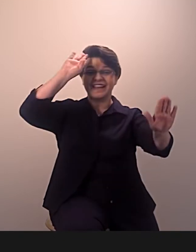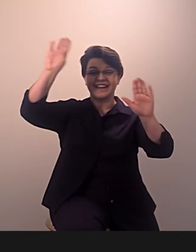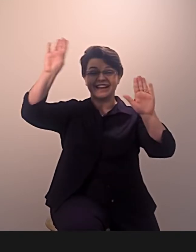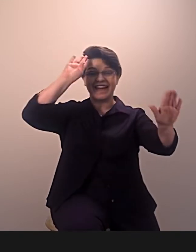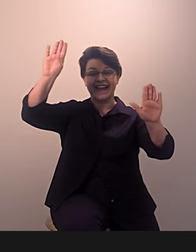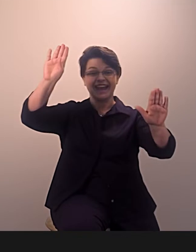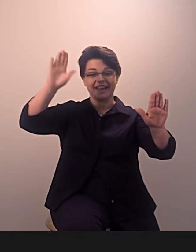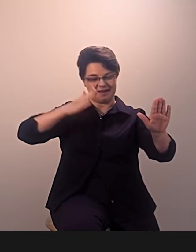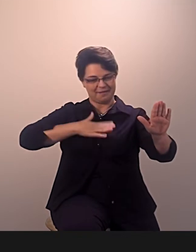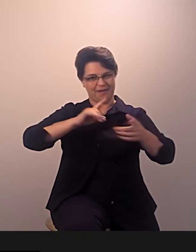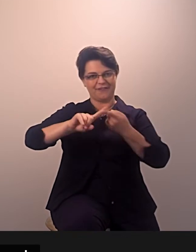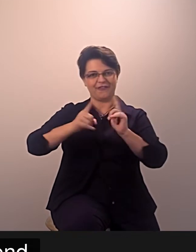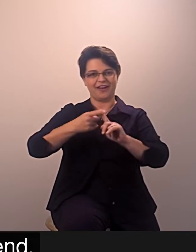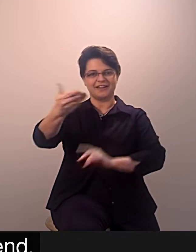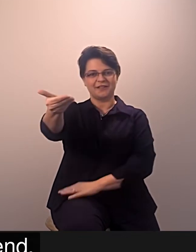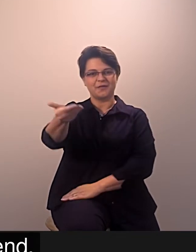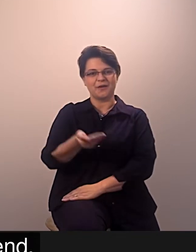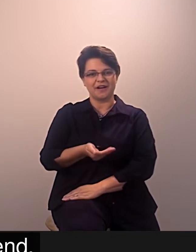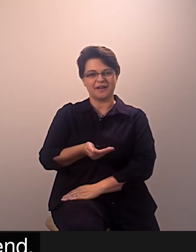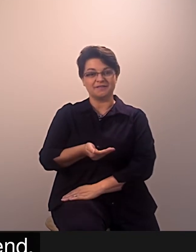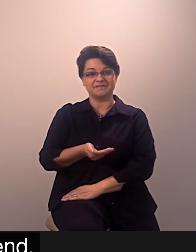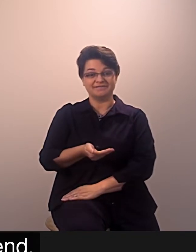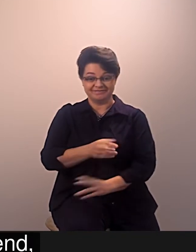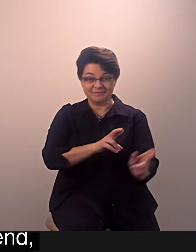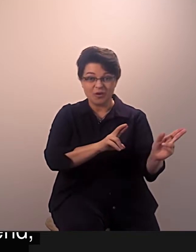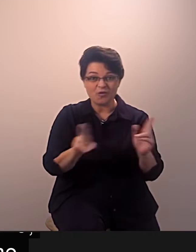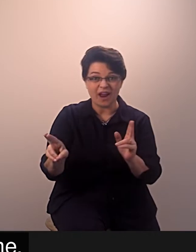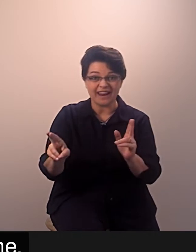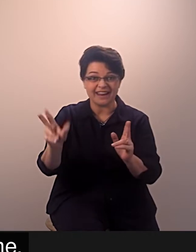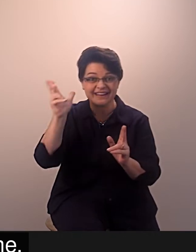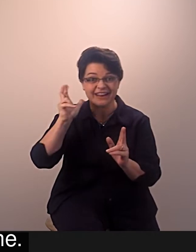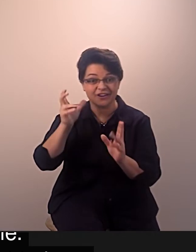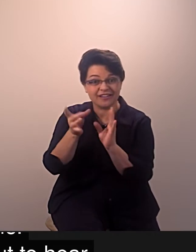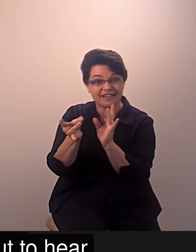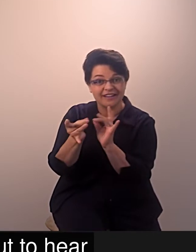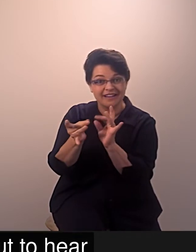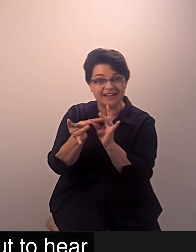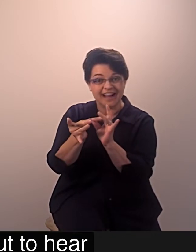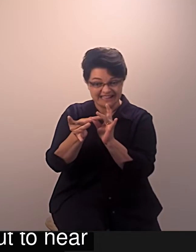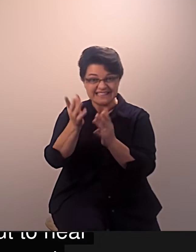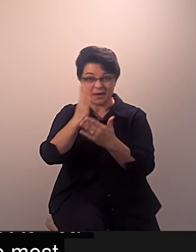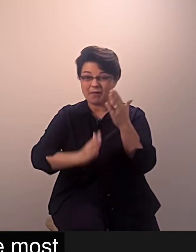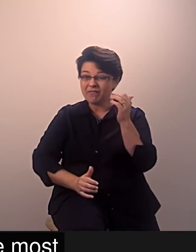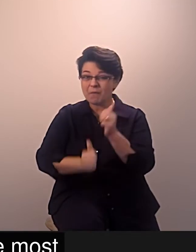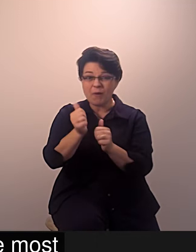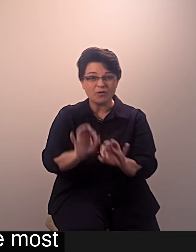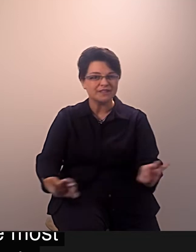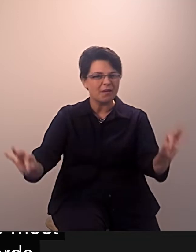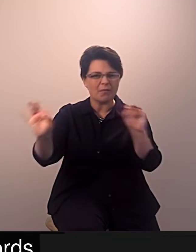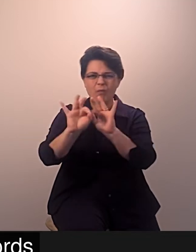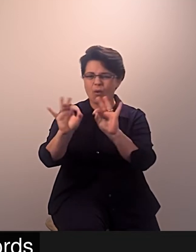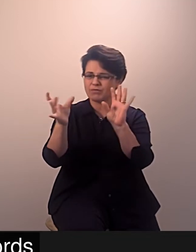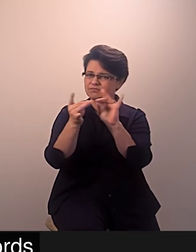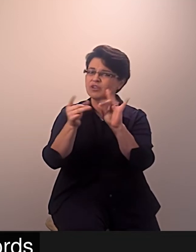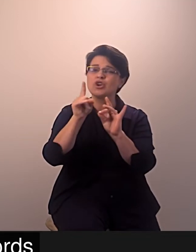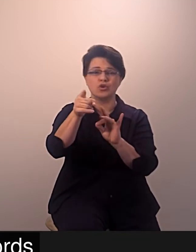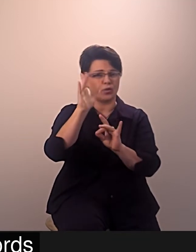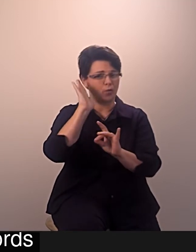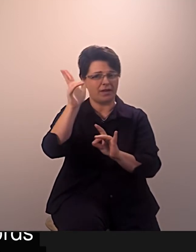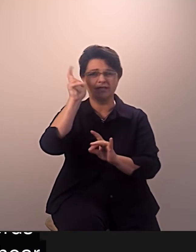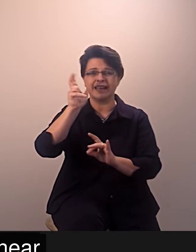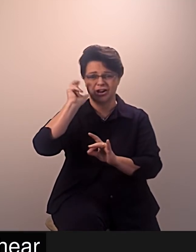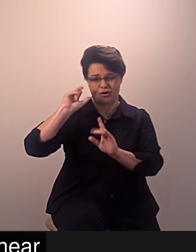Hello, my friend, and welcome. What you are about to hear are some of the most important words you will ever hear in your